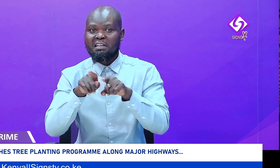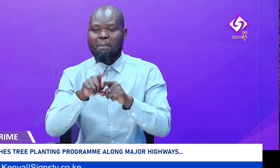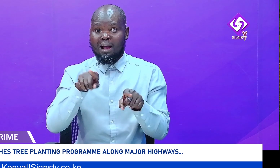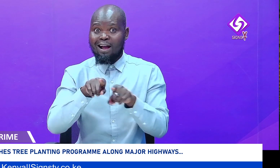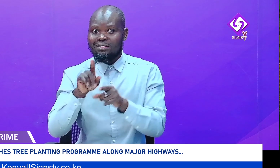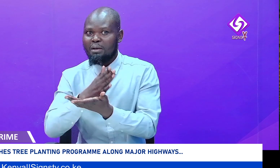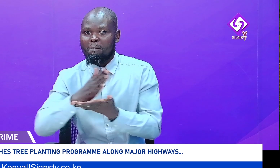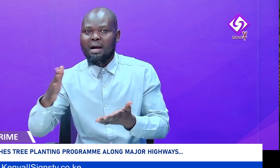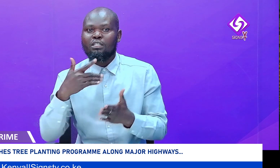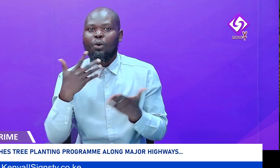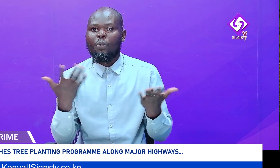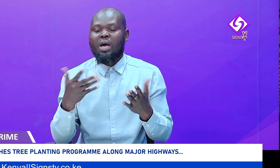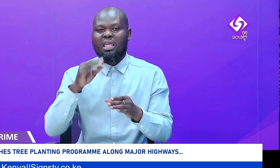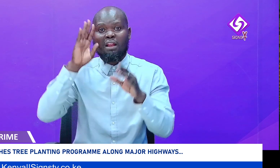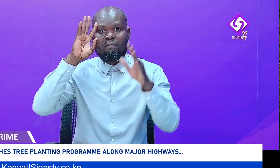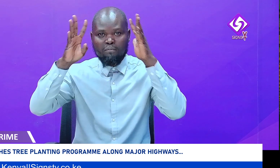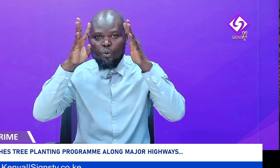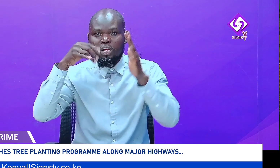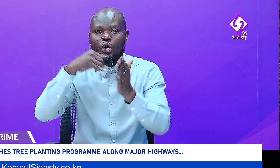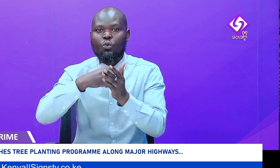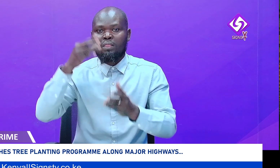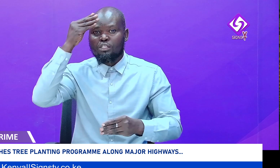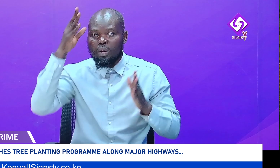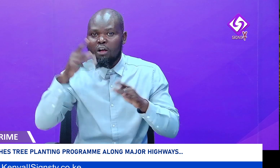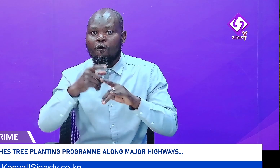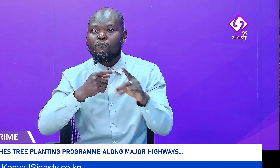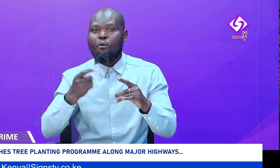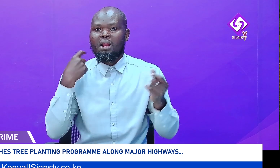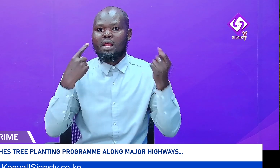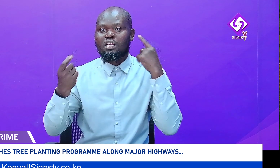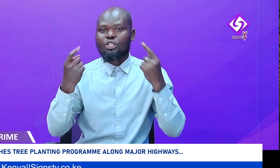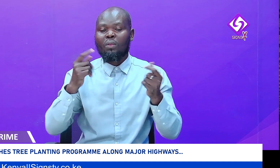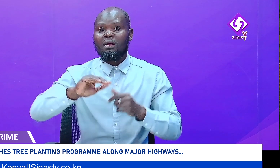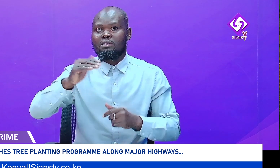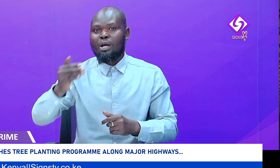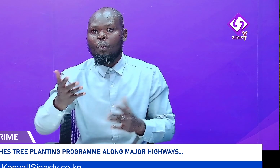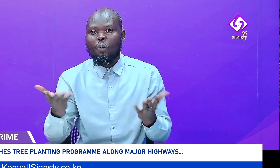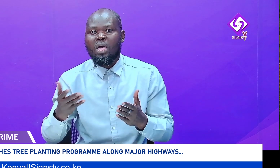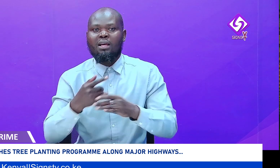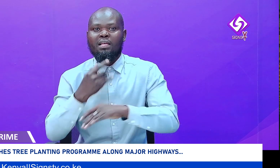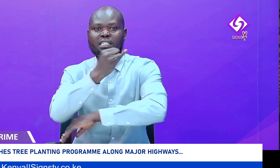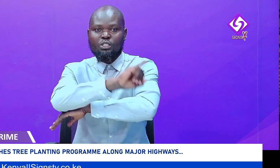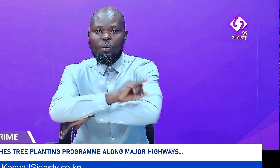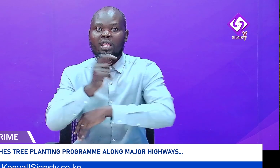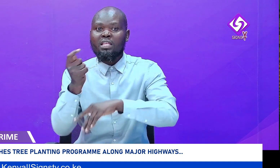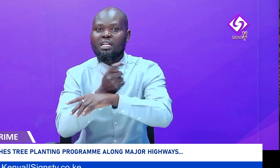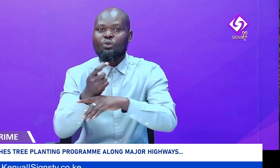the country. As part of the initiative, students from Kericho Township Technical Training Institute